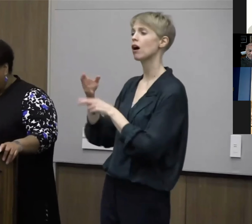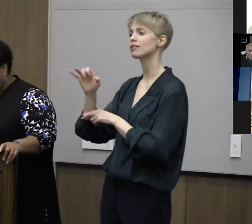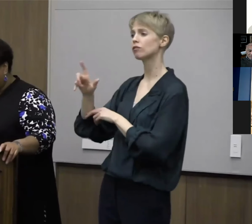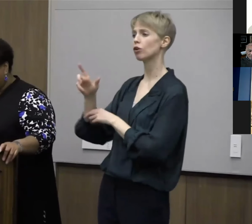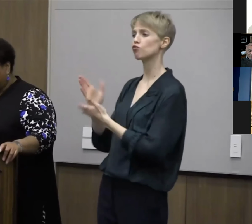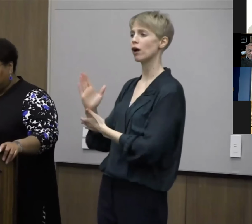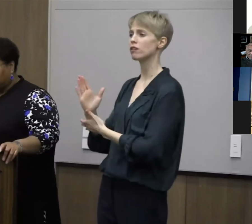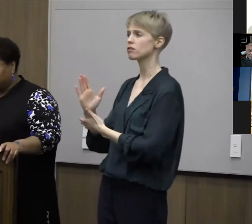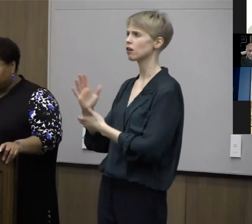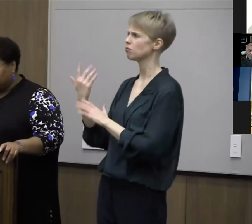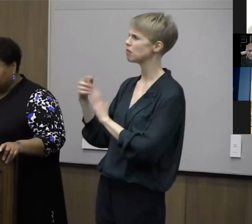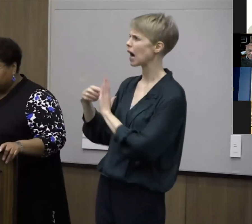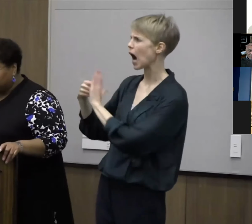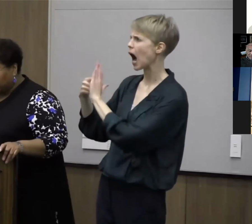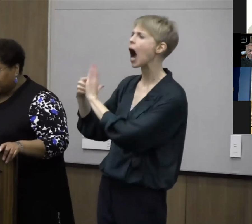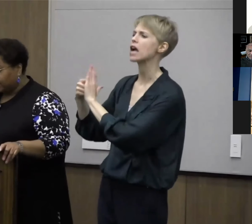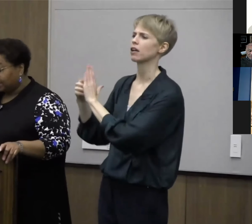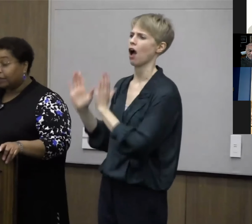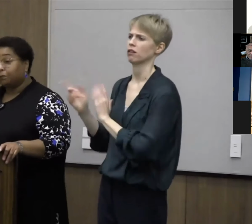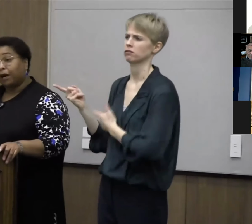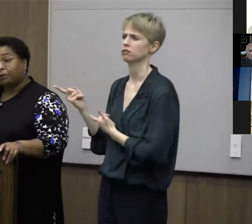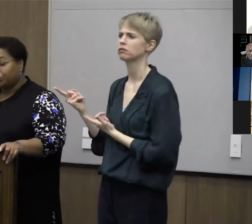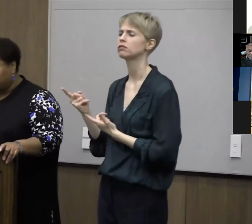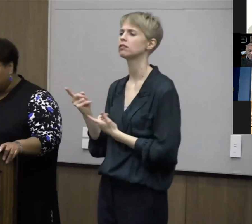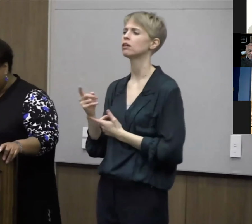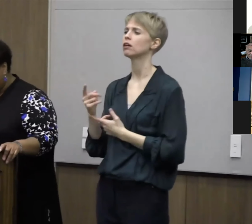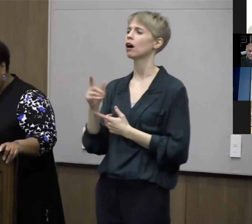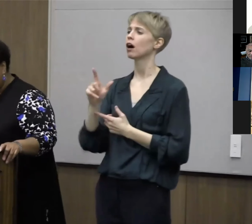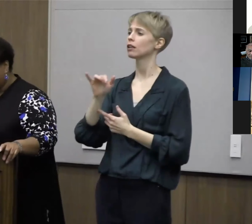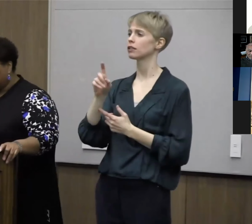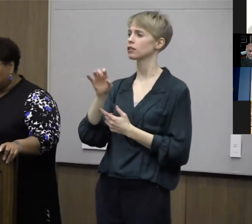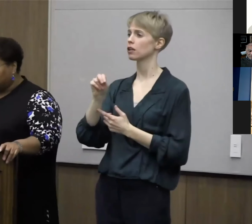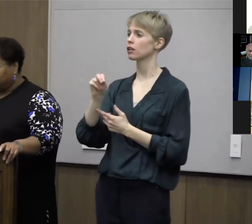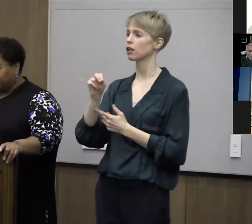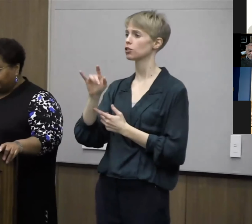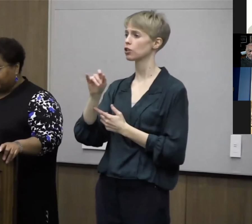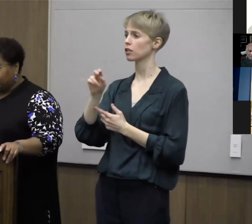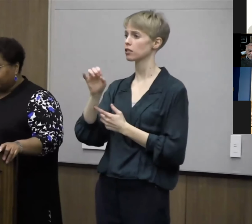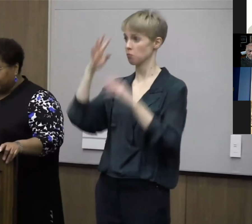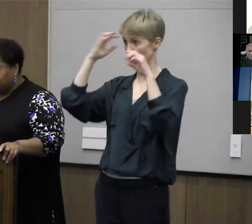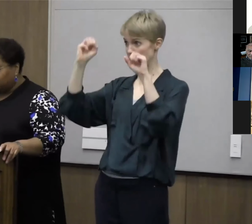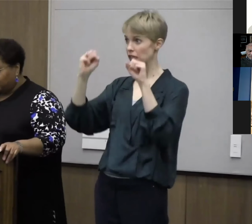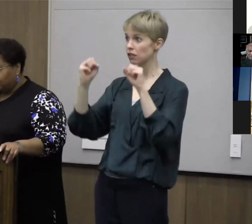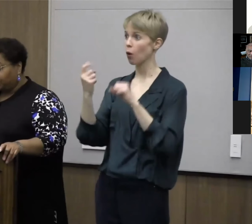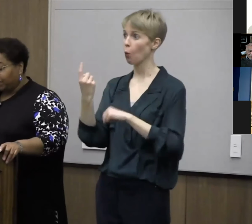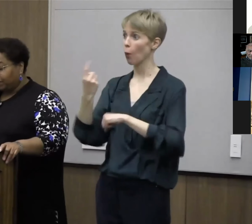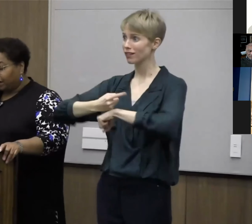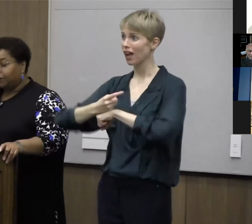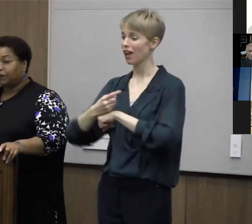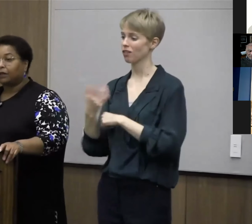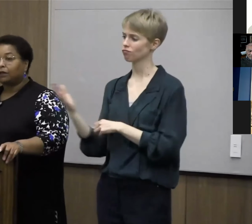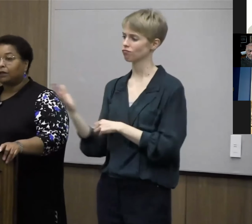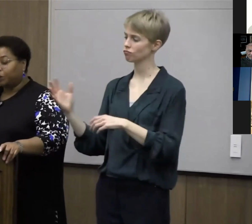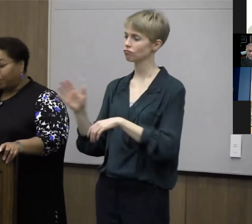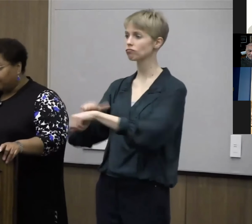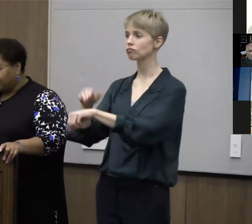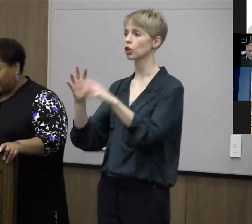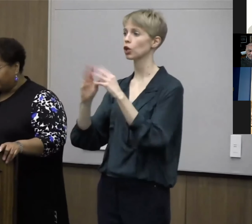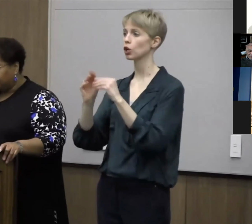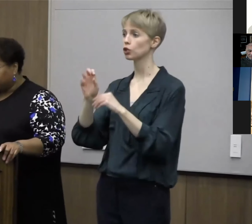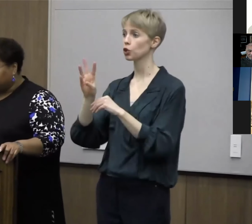so powerful that President Lyndon Johnson held an impromptu news conference to preempt these words from being covered